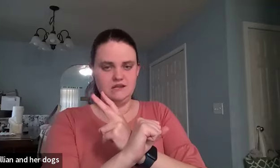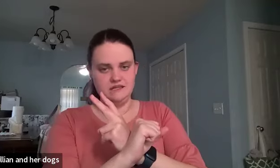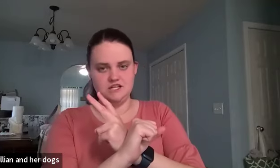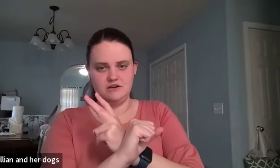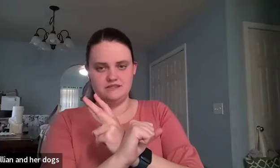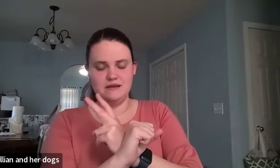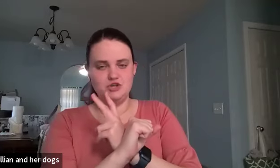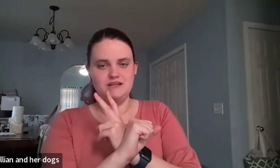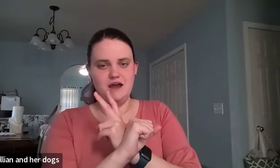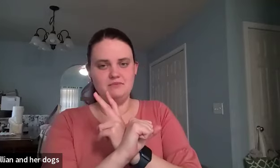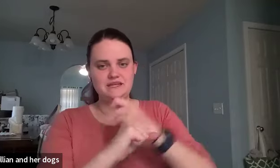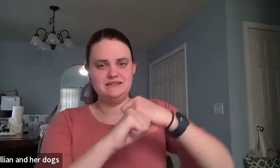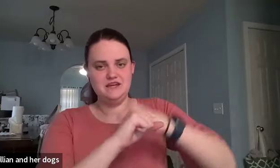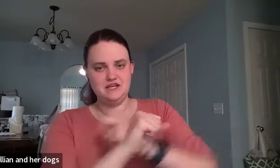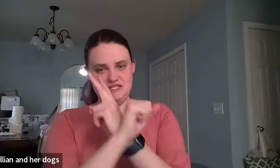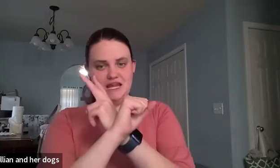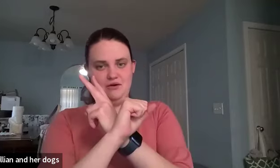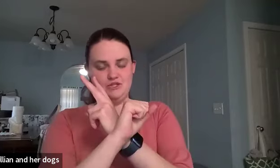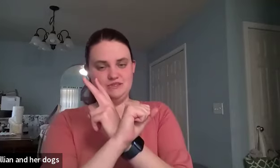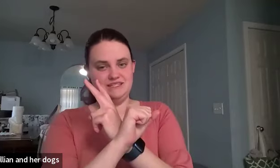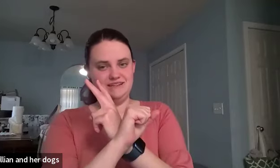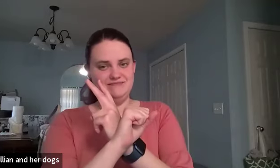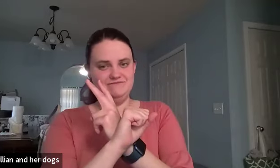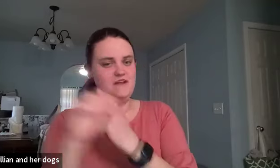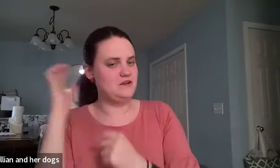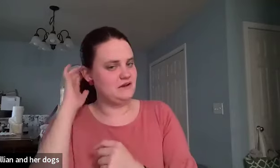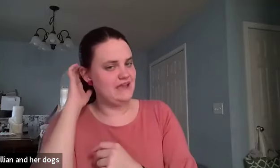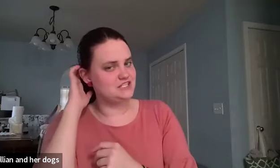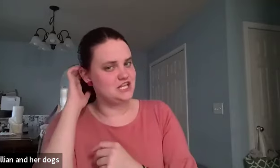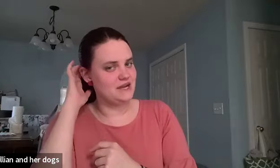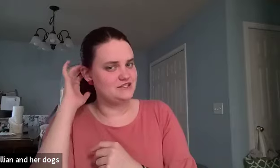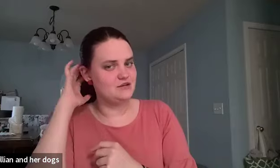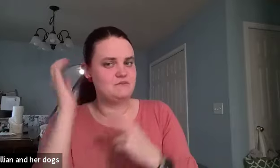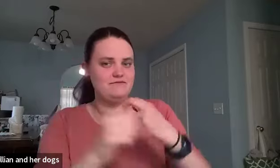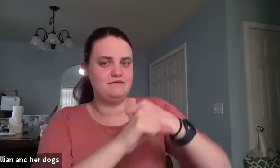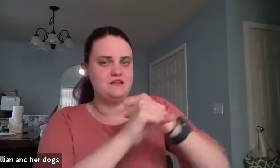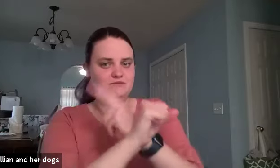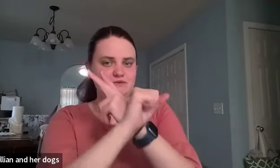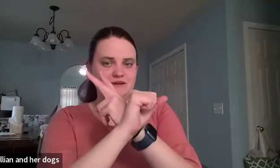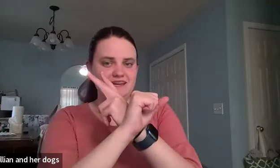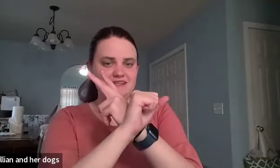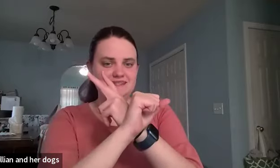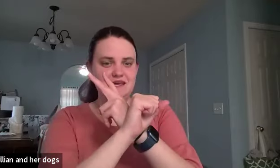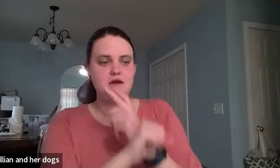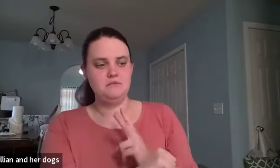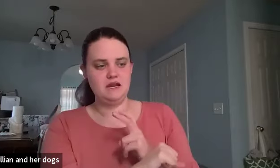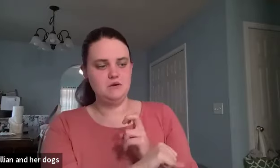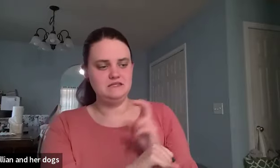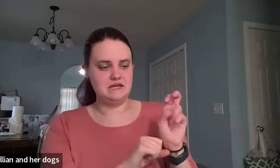I need to check on this. I'm trying to not blend snail, which was a fun little handshake I used to do with my friends when we were kids. But I know it's